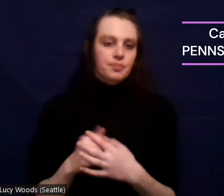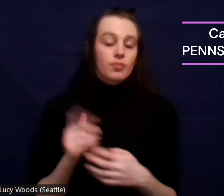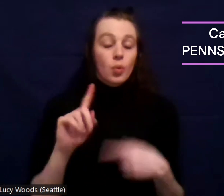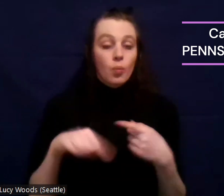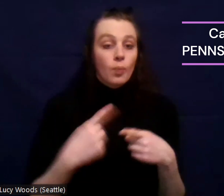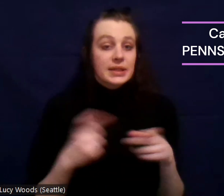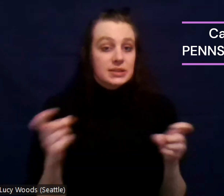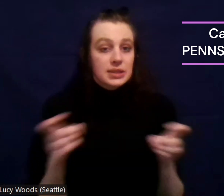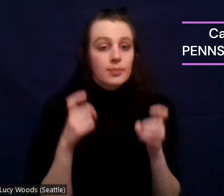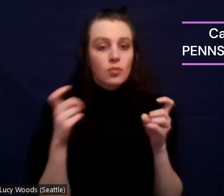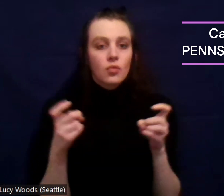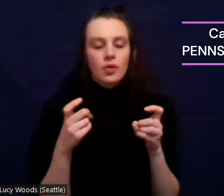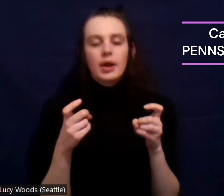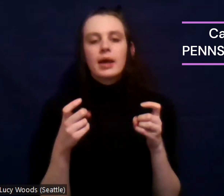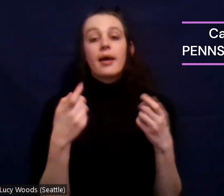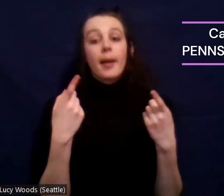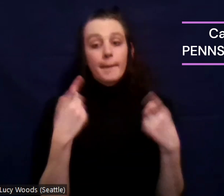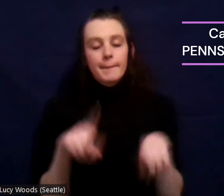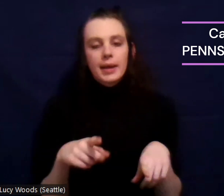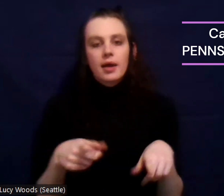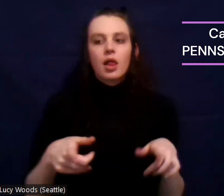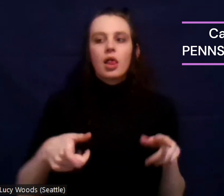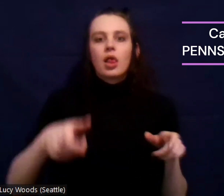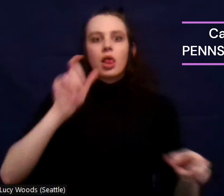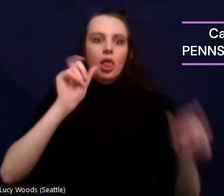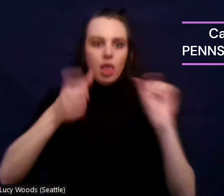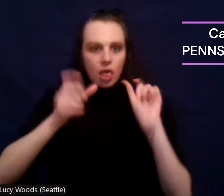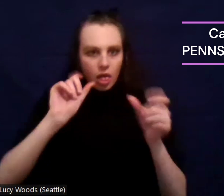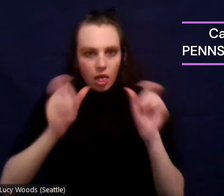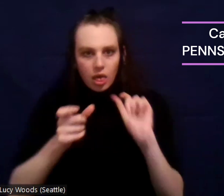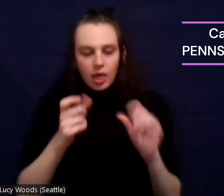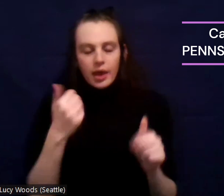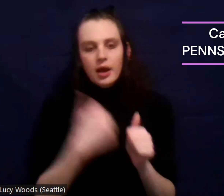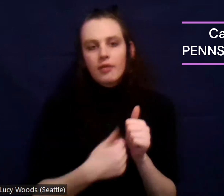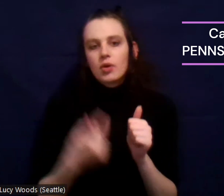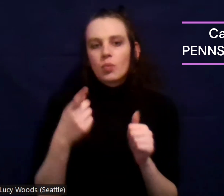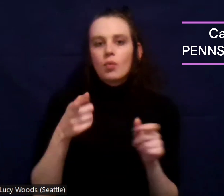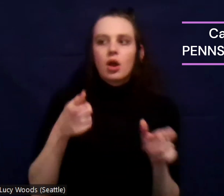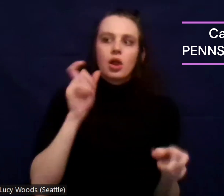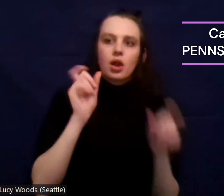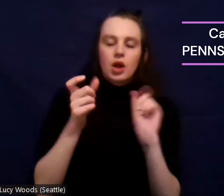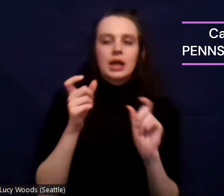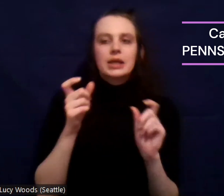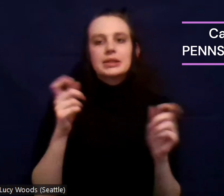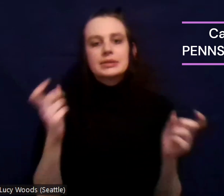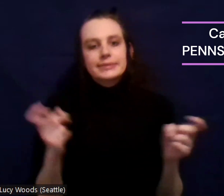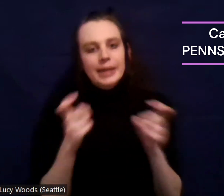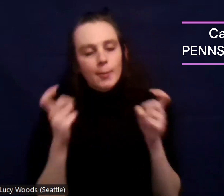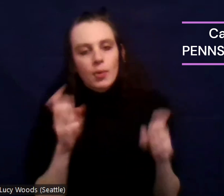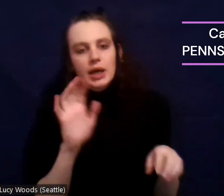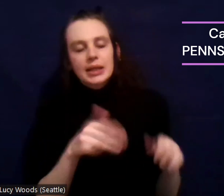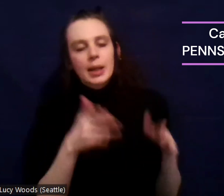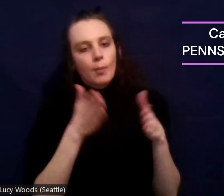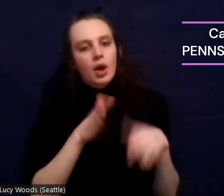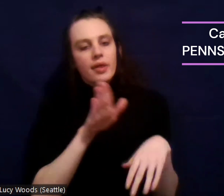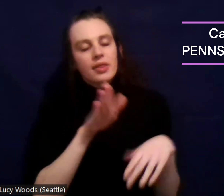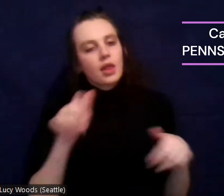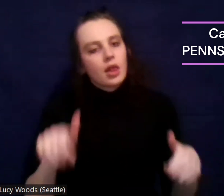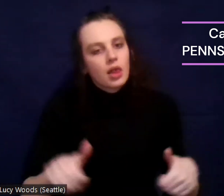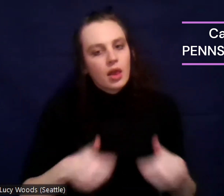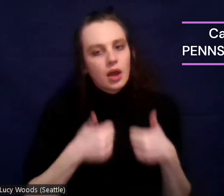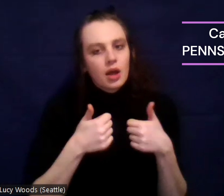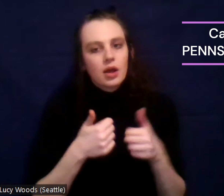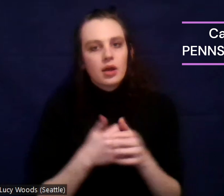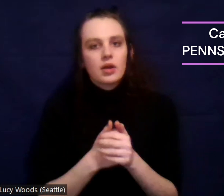big Irish German celebration. Everyone like drank to remember the person, or, they drank